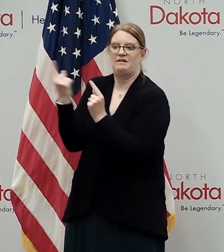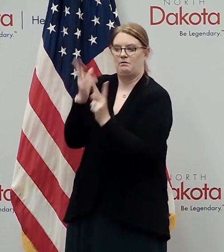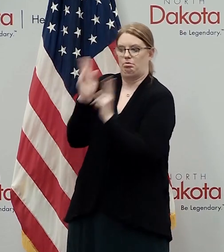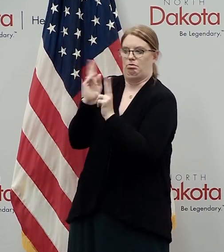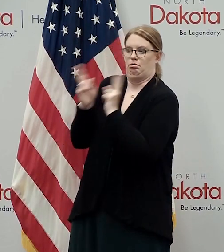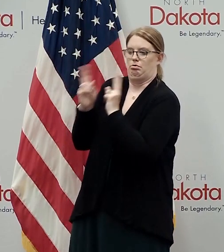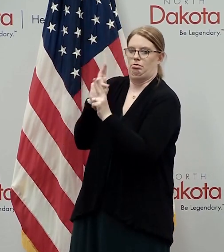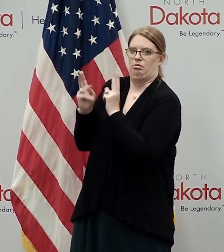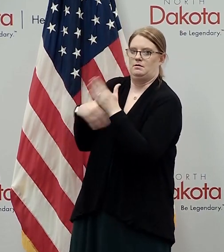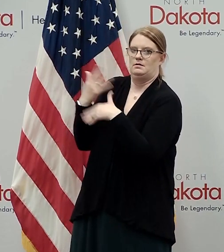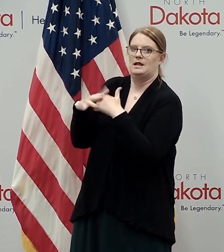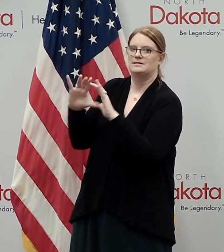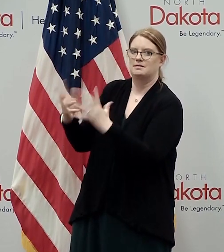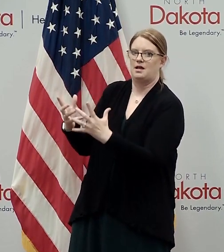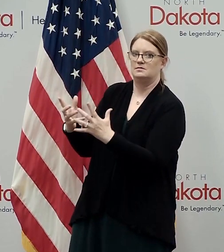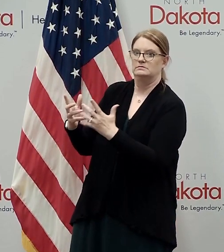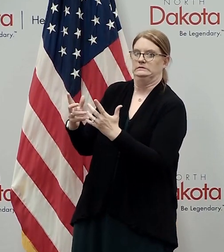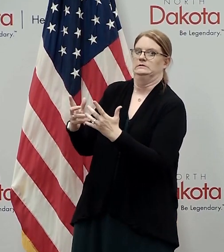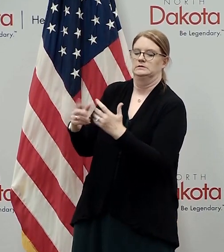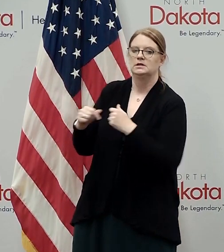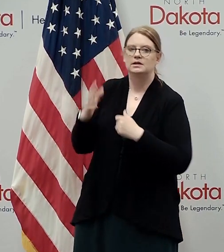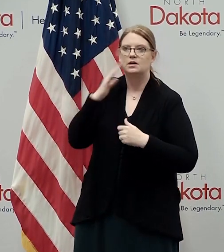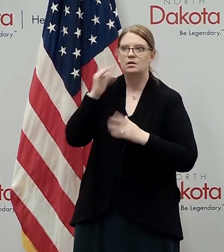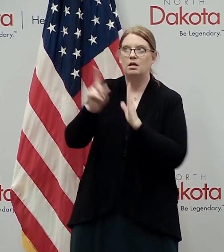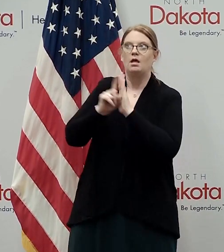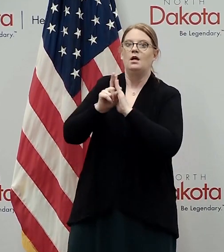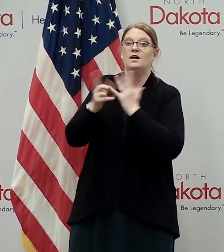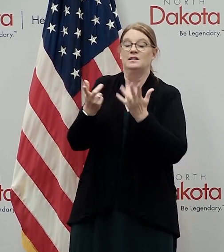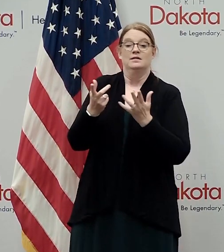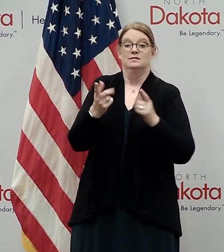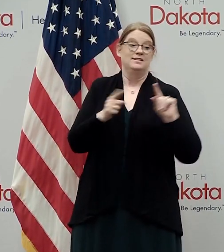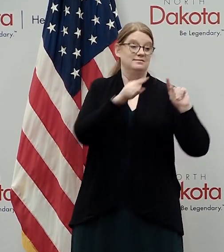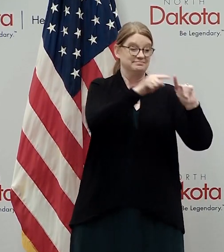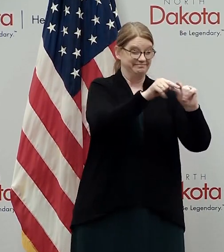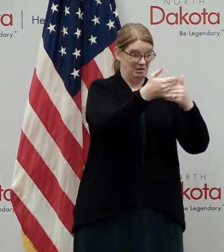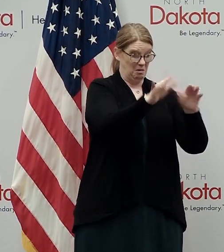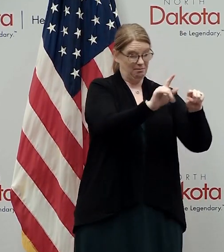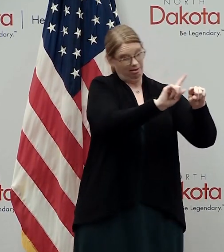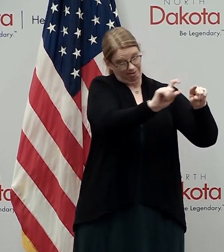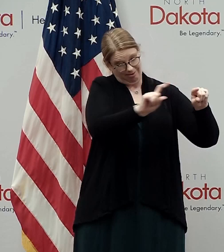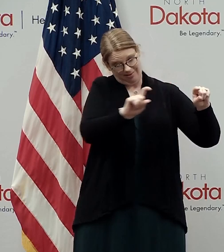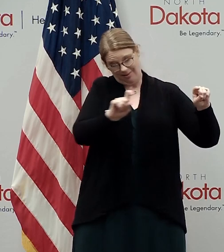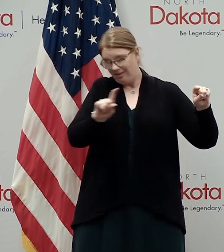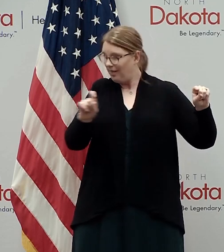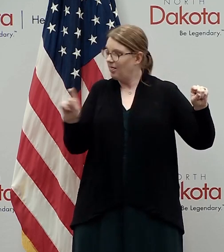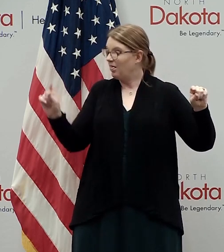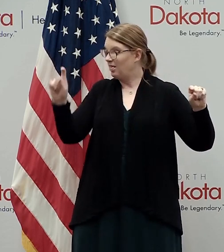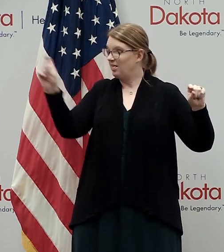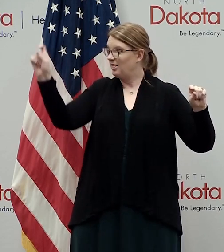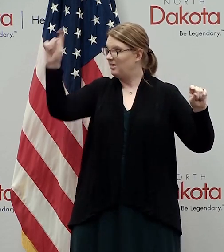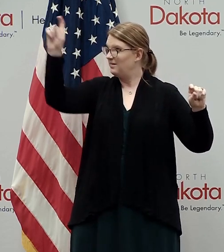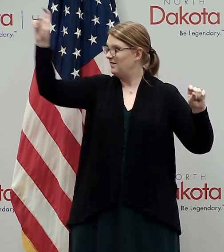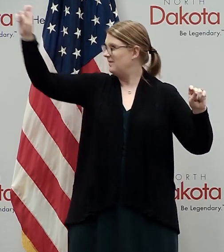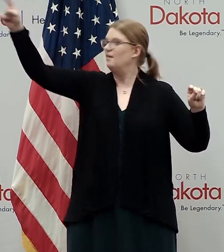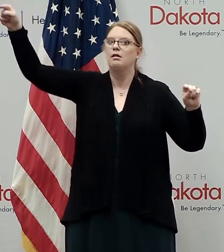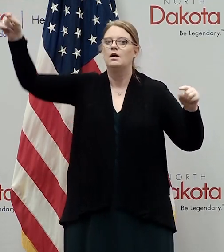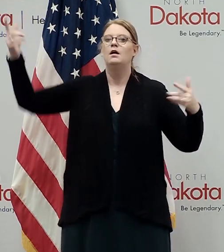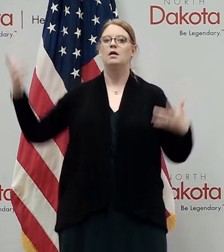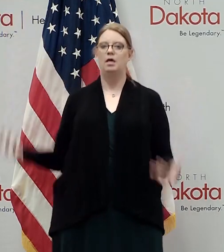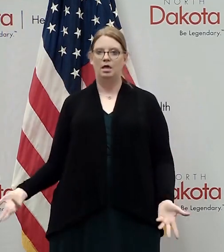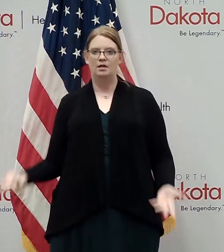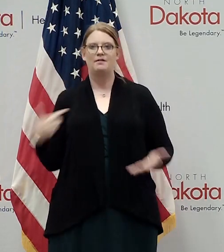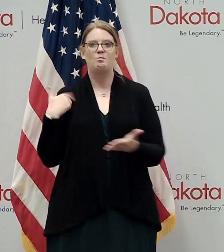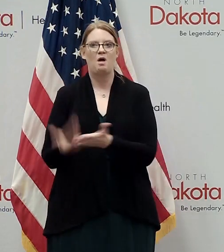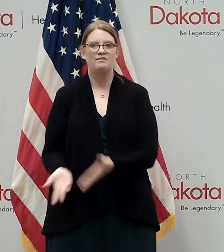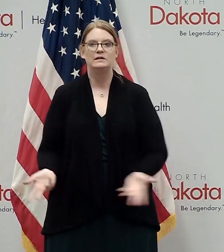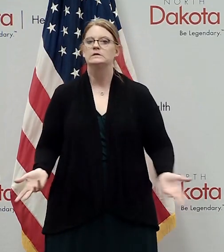that the adrenaline associated with getting from one room to another as everybody passes by each other in a crowded hallway. We have to